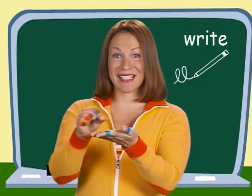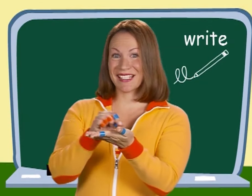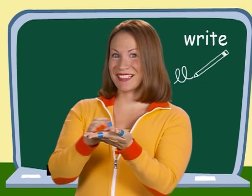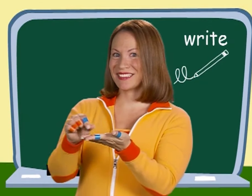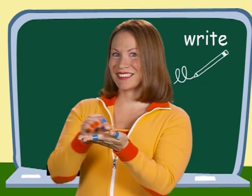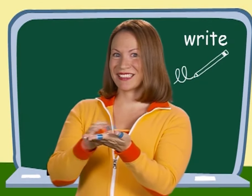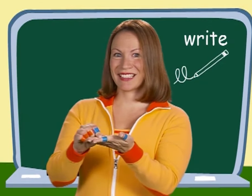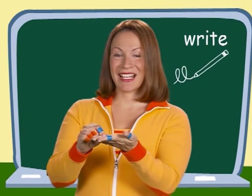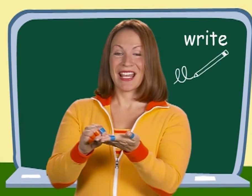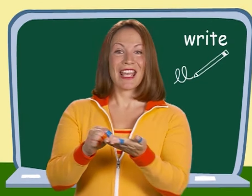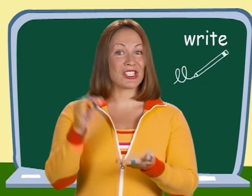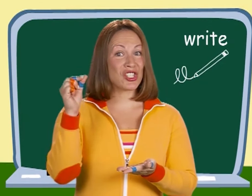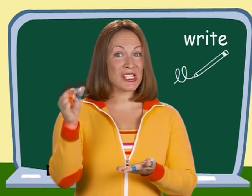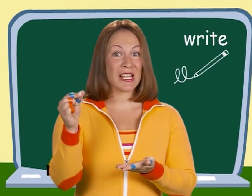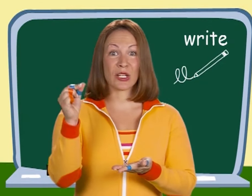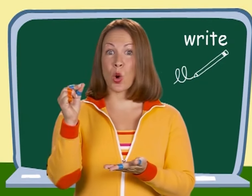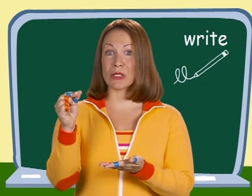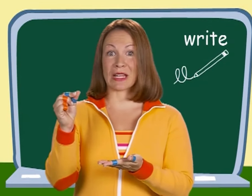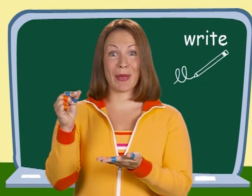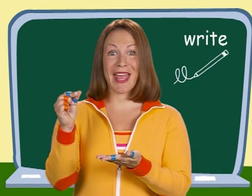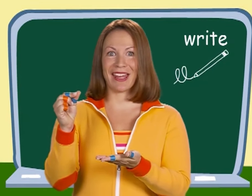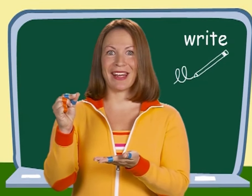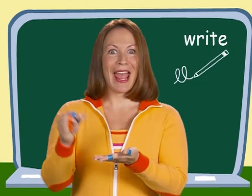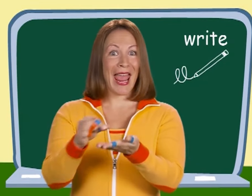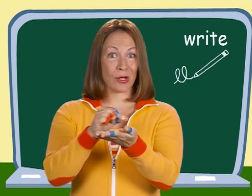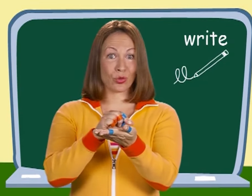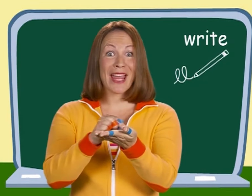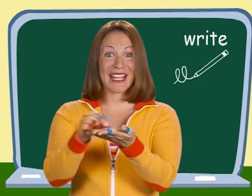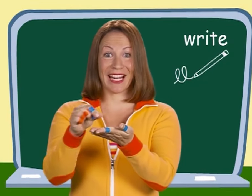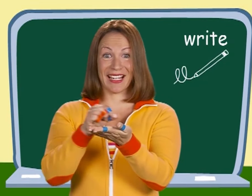Write. It's just like you're holding a pen and writing.